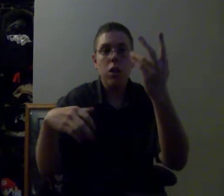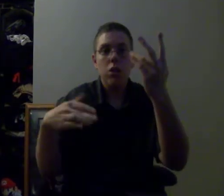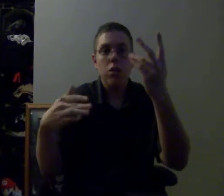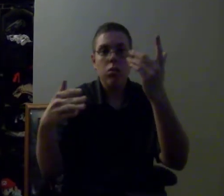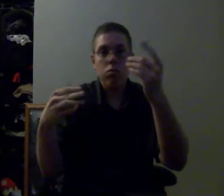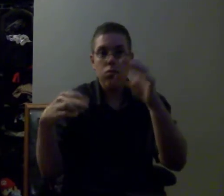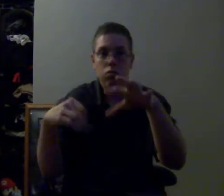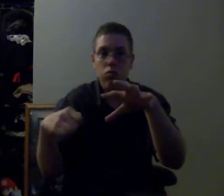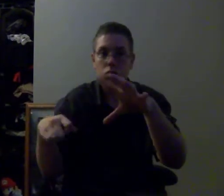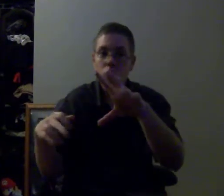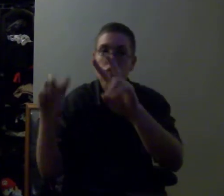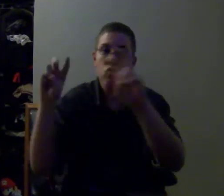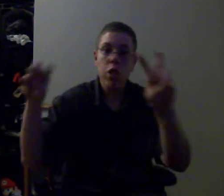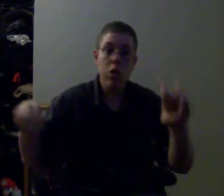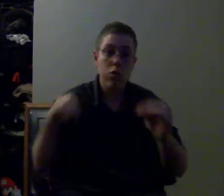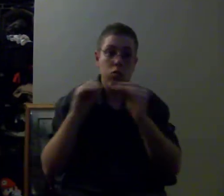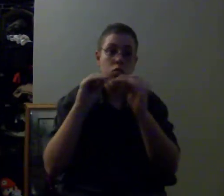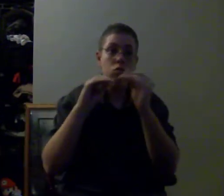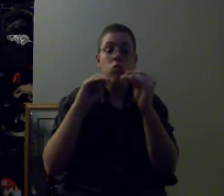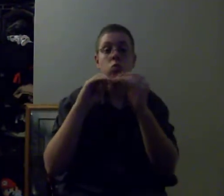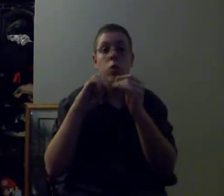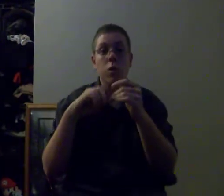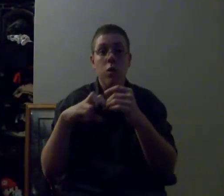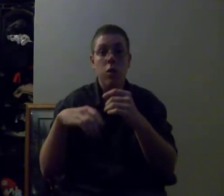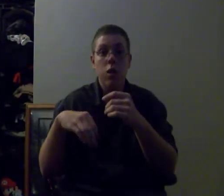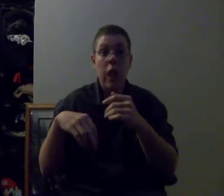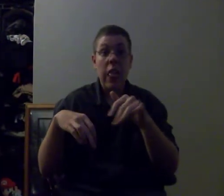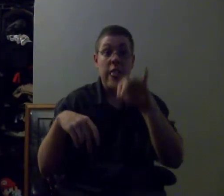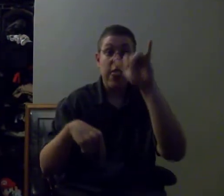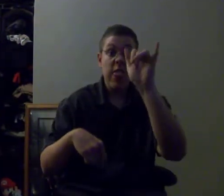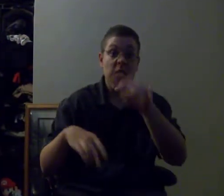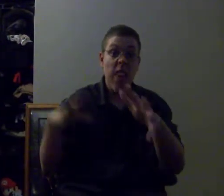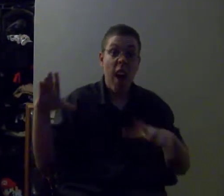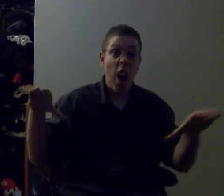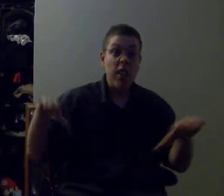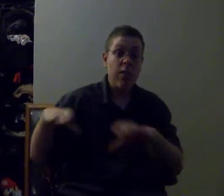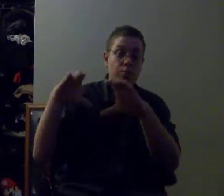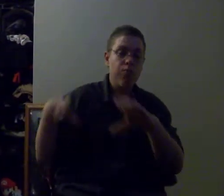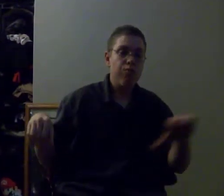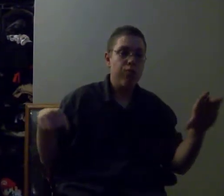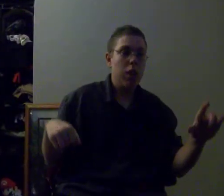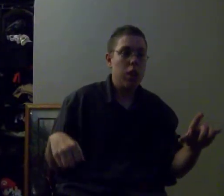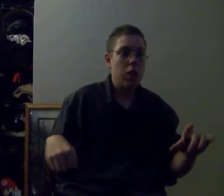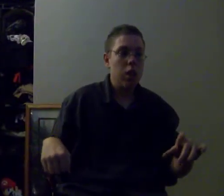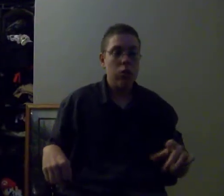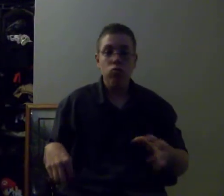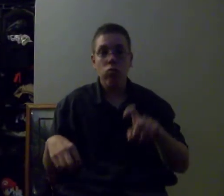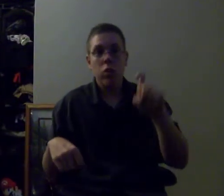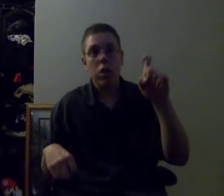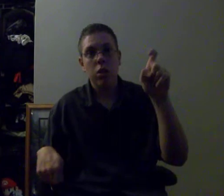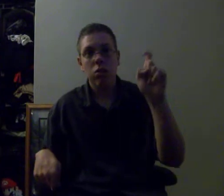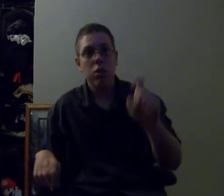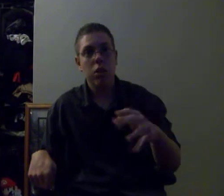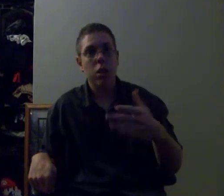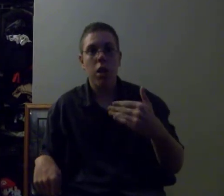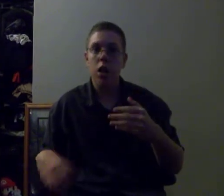know, we're teaching students how to find and write main idea statements, and there's the activity that kind of brings it